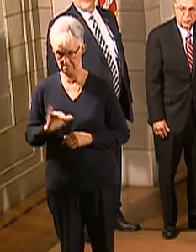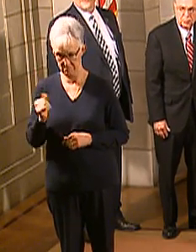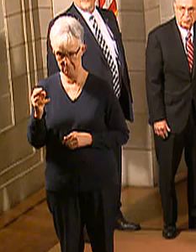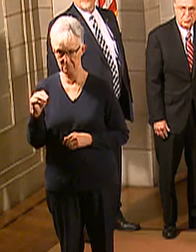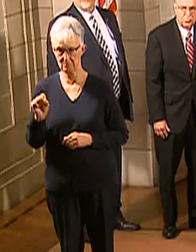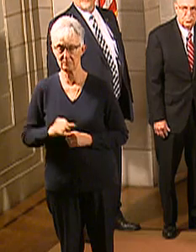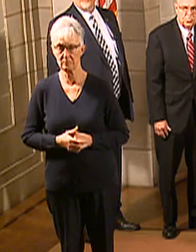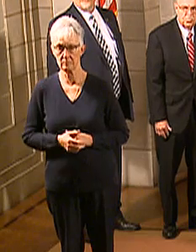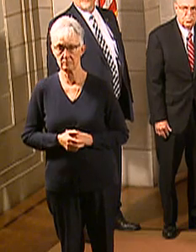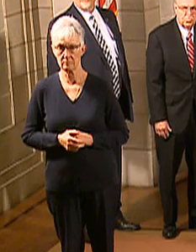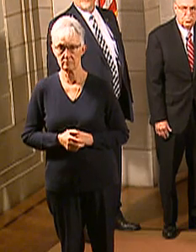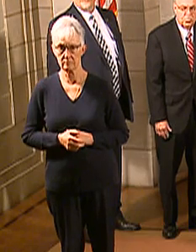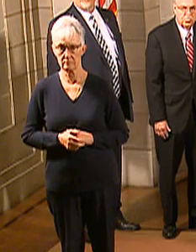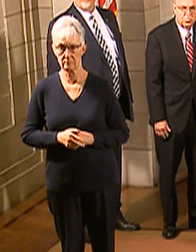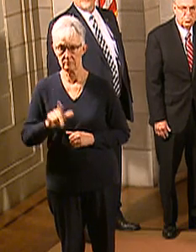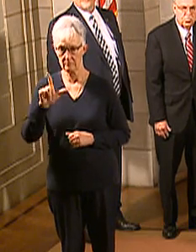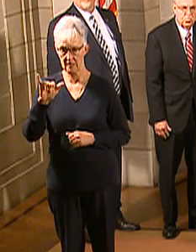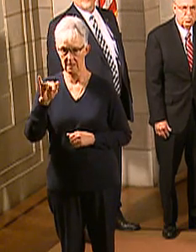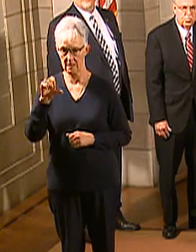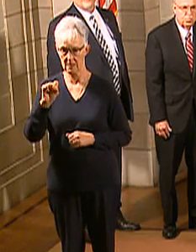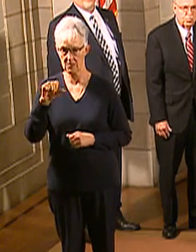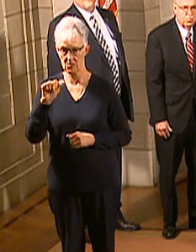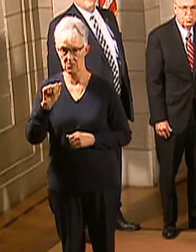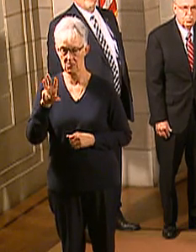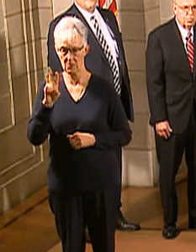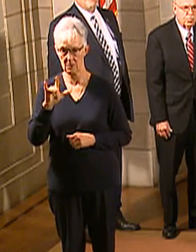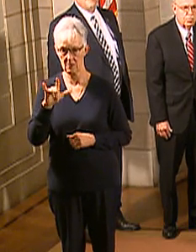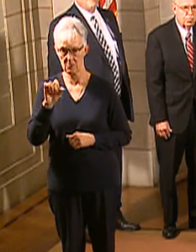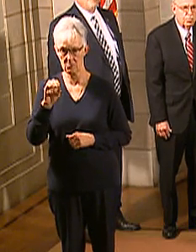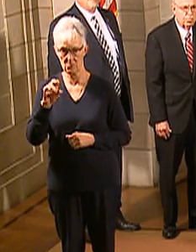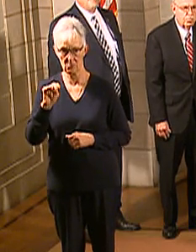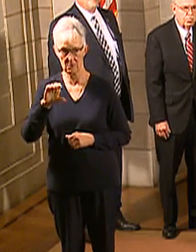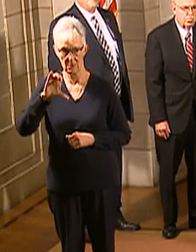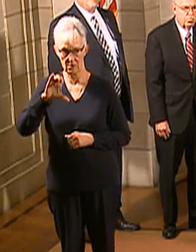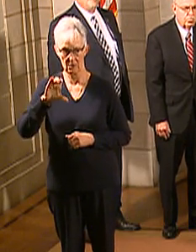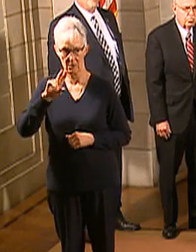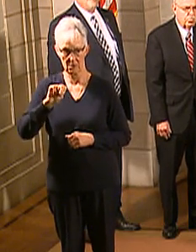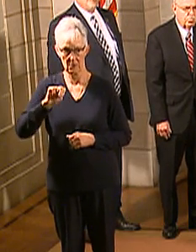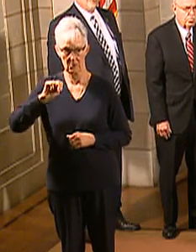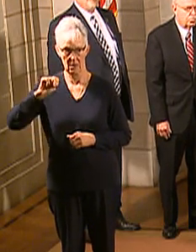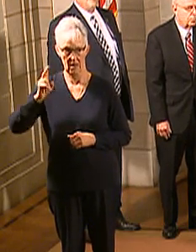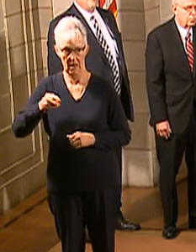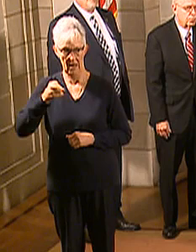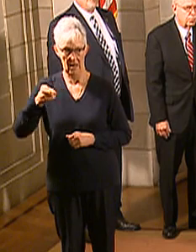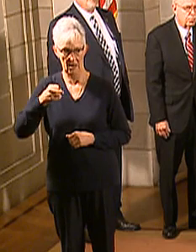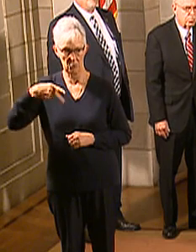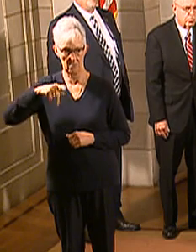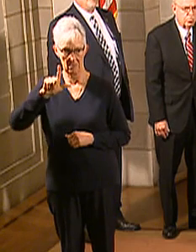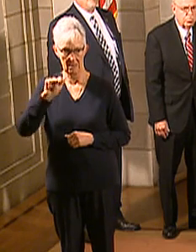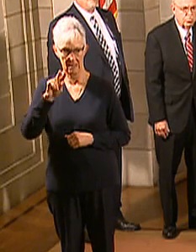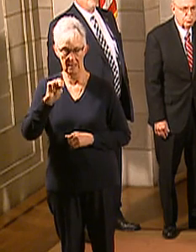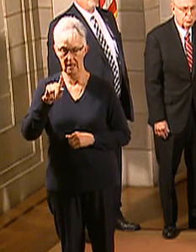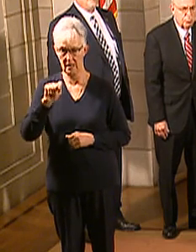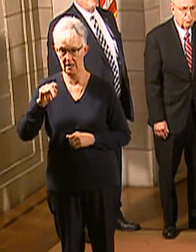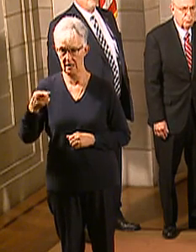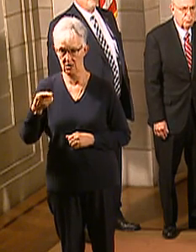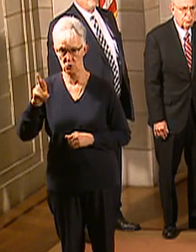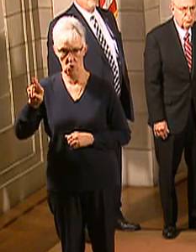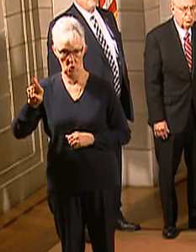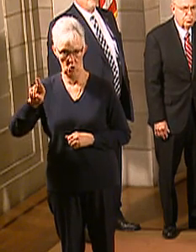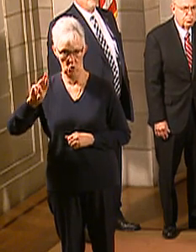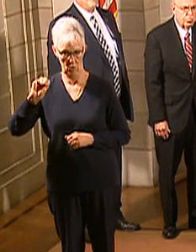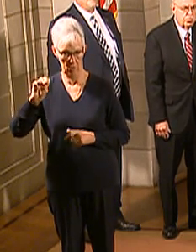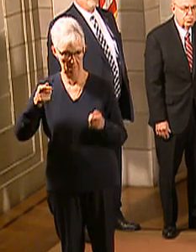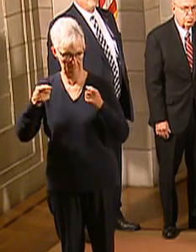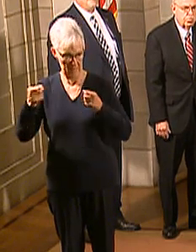James. We got Lisa Wilson, CNH Plant HR Manager, over here, great.